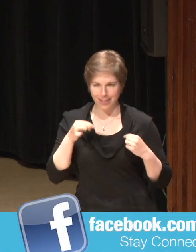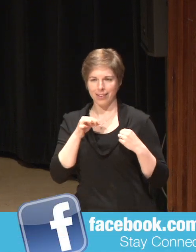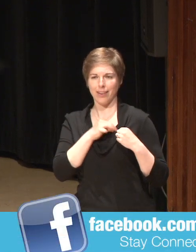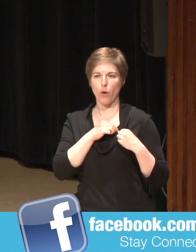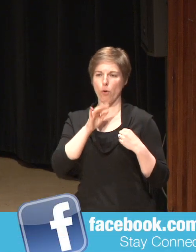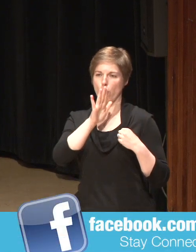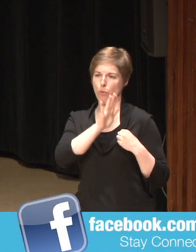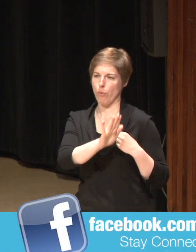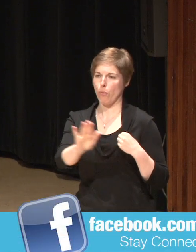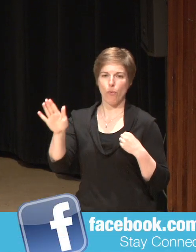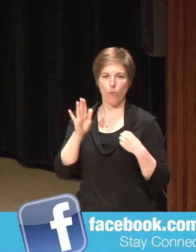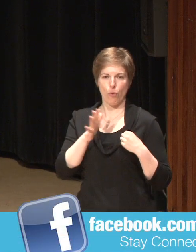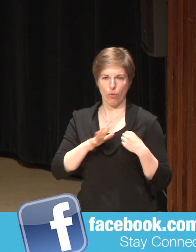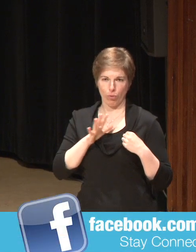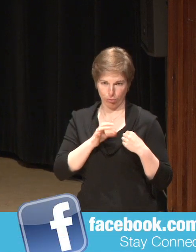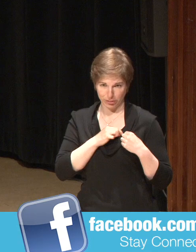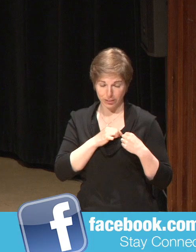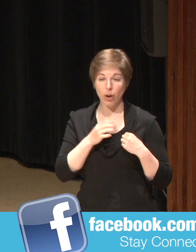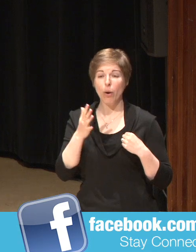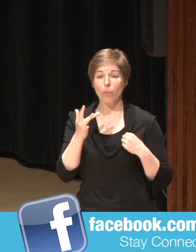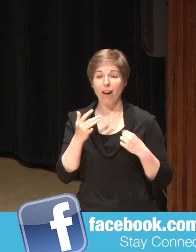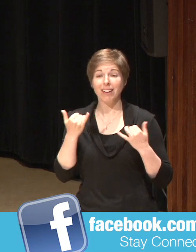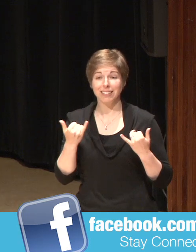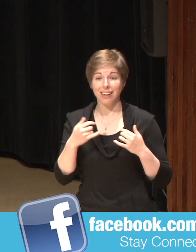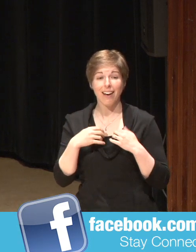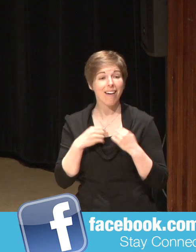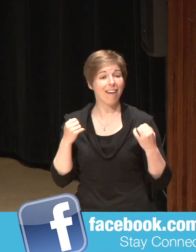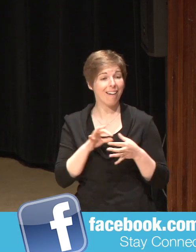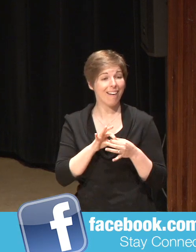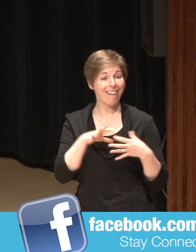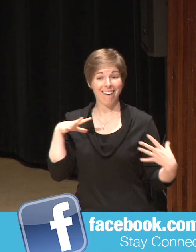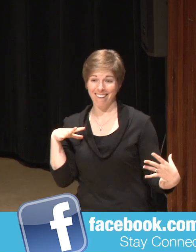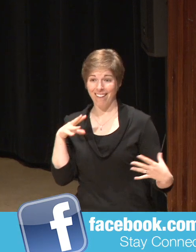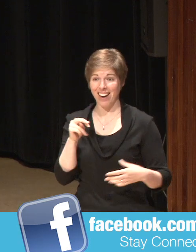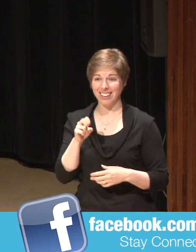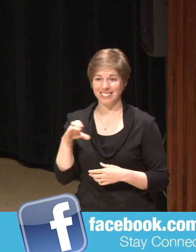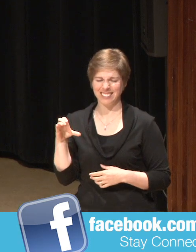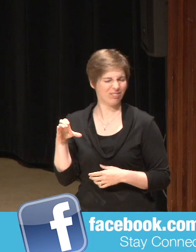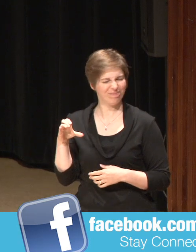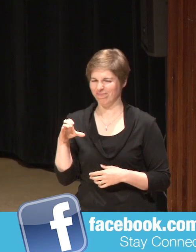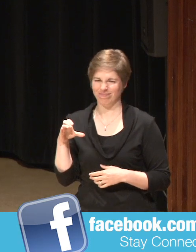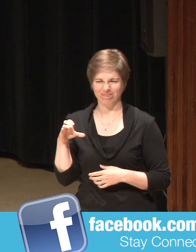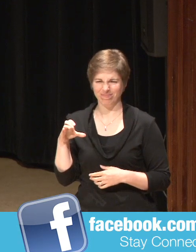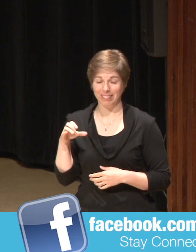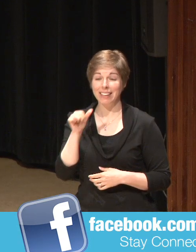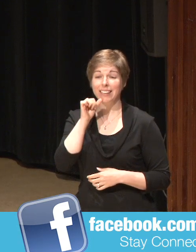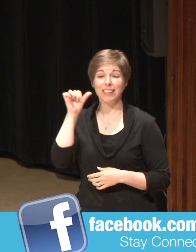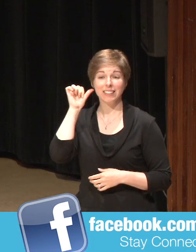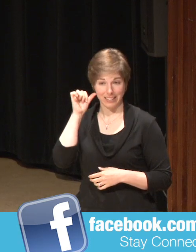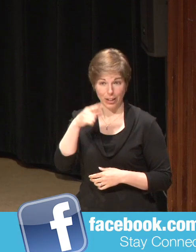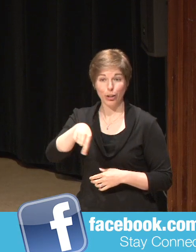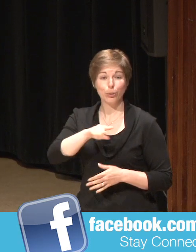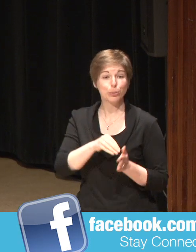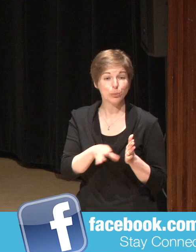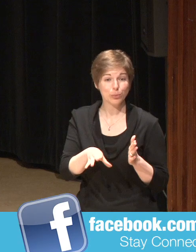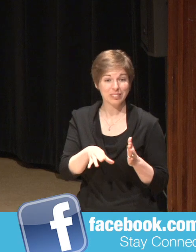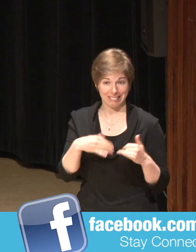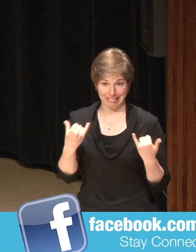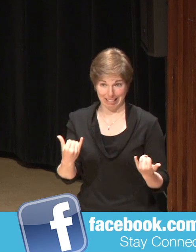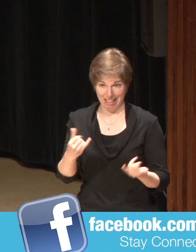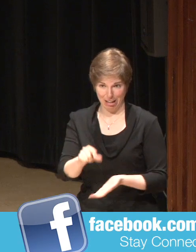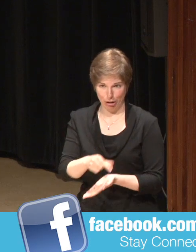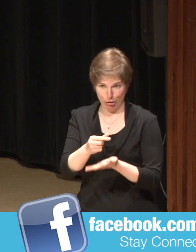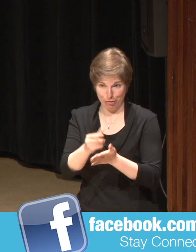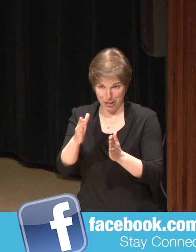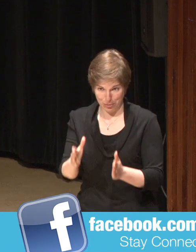shed your gown, your connection to NSC does not end. Yesterday you were students, today you're graduates, but